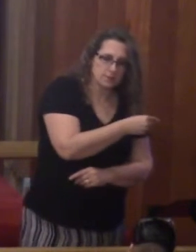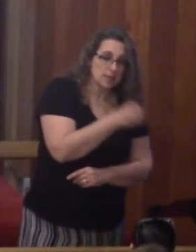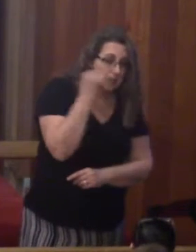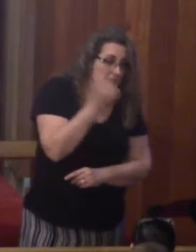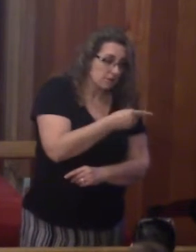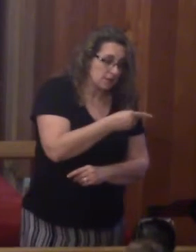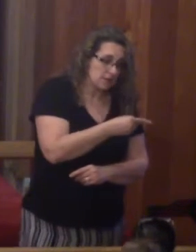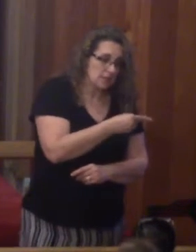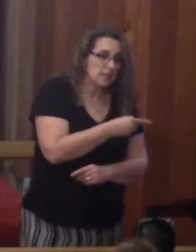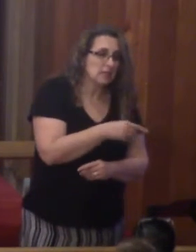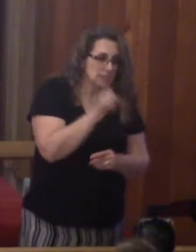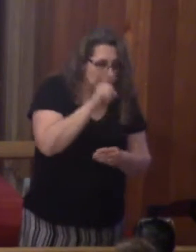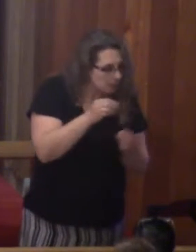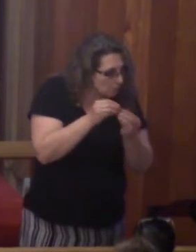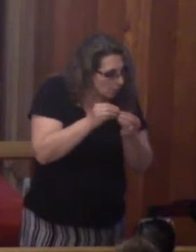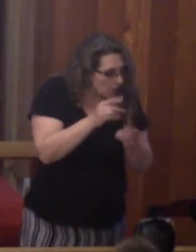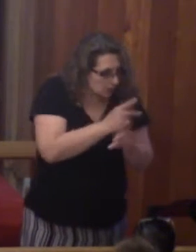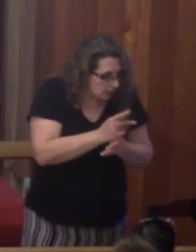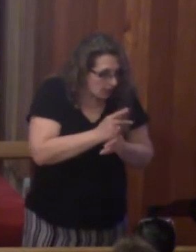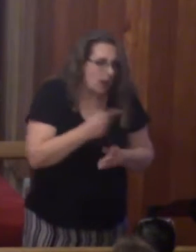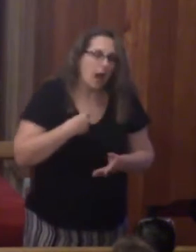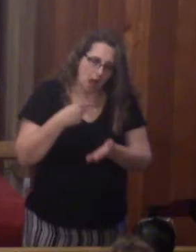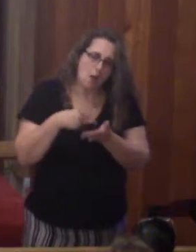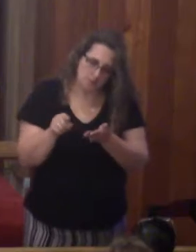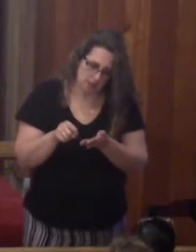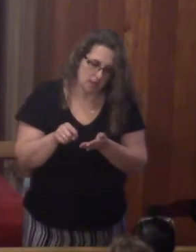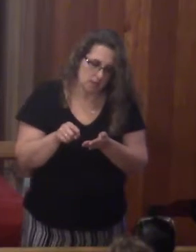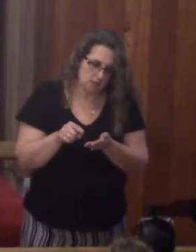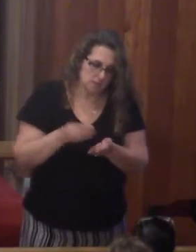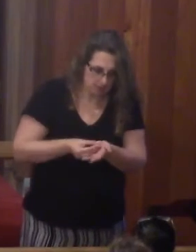stored up some more debt, I'll pay it